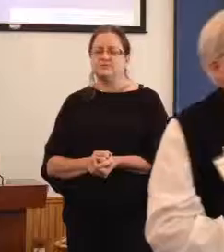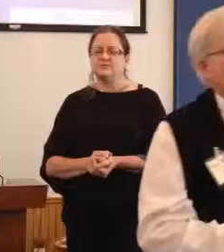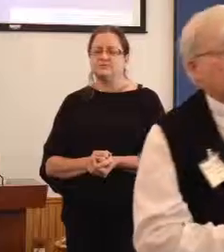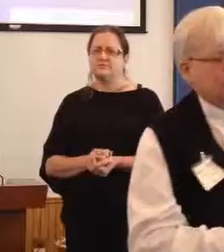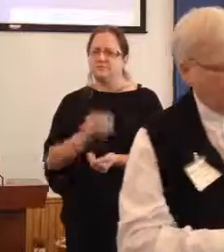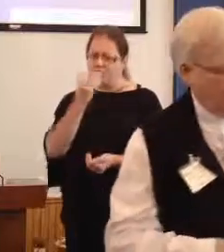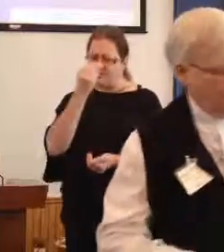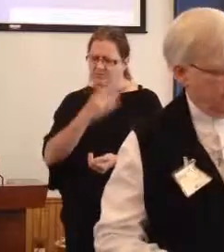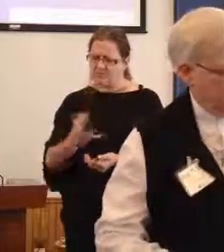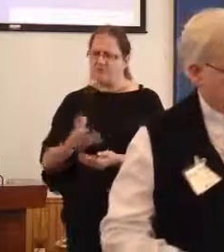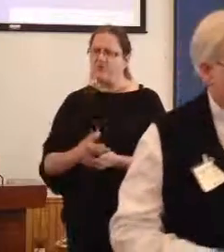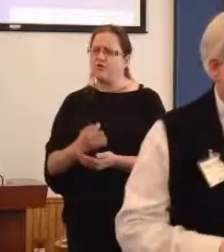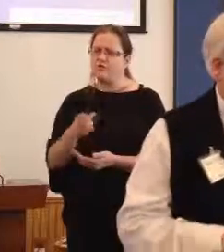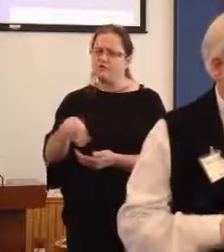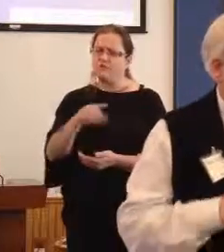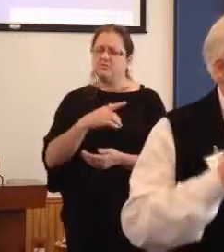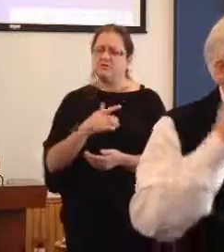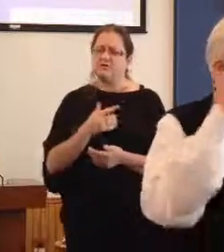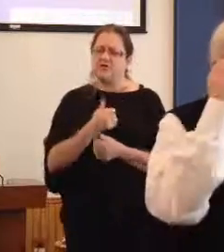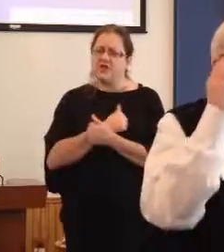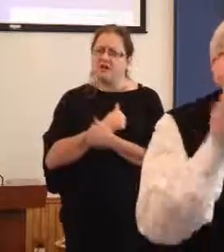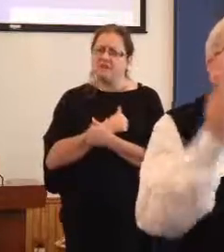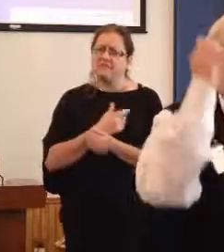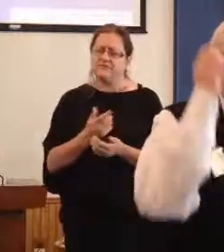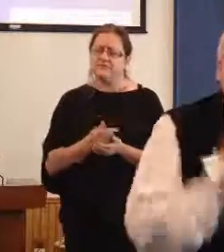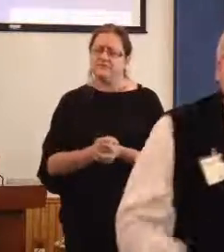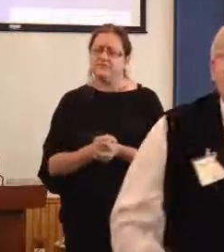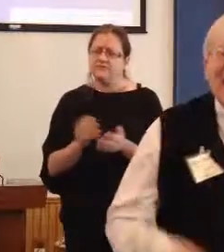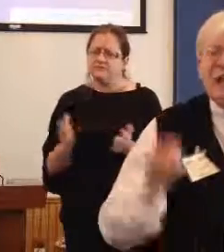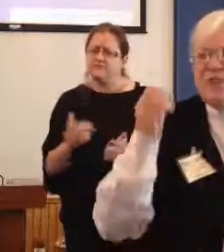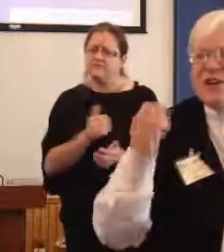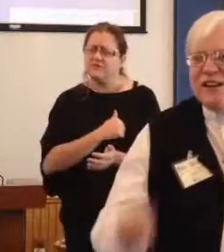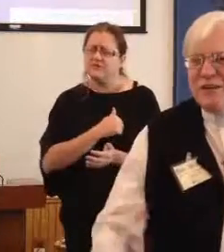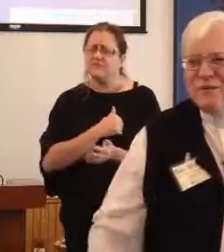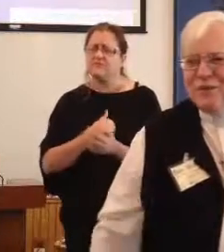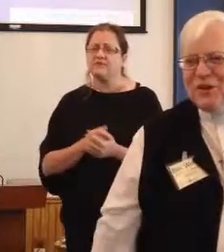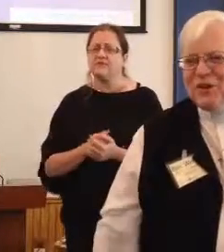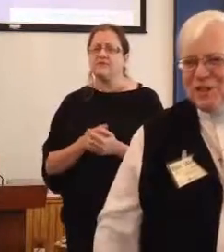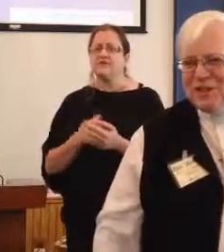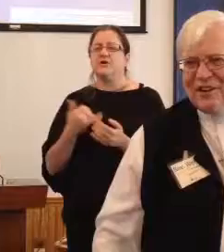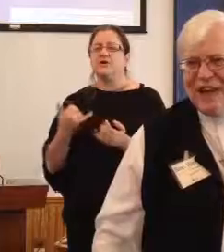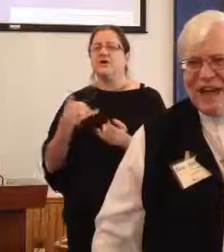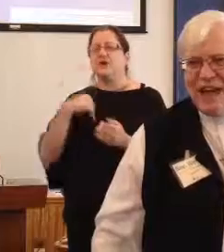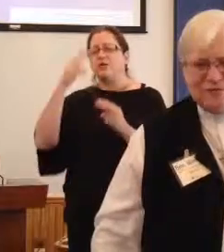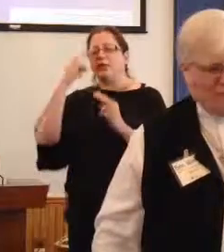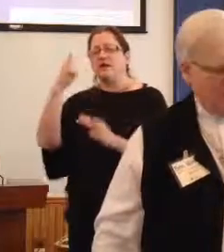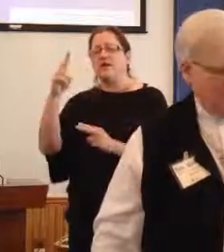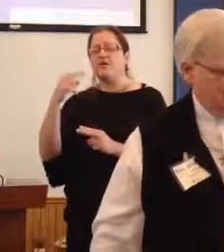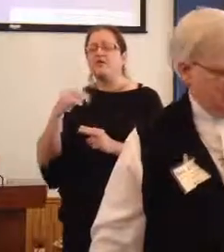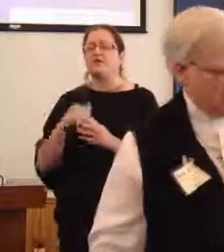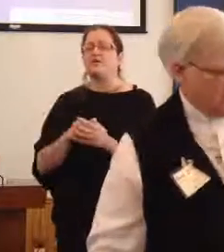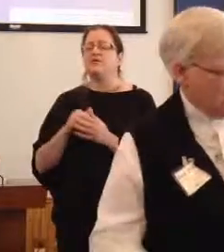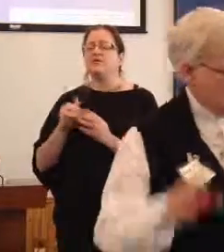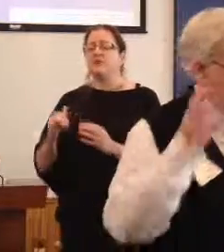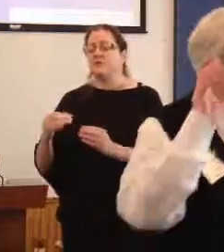Let them know that they're loved. Because today we honor the miracles in our